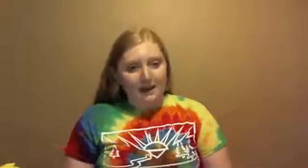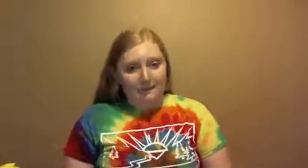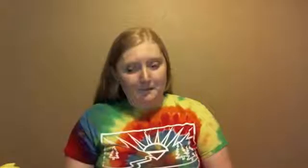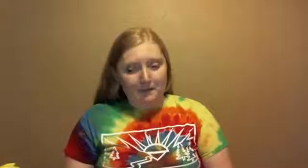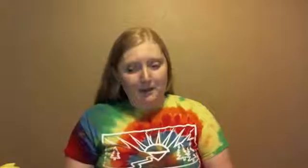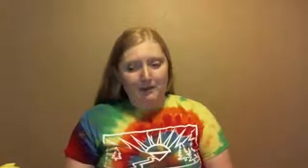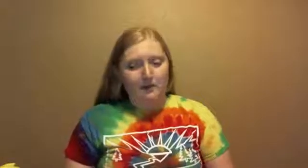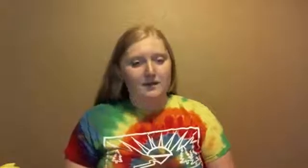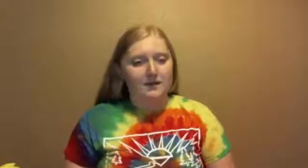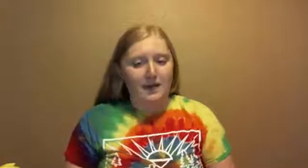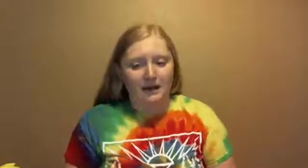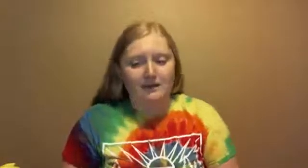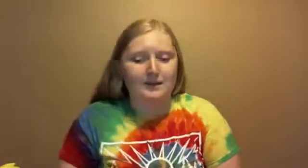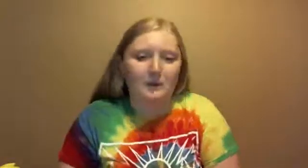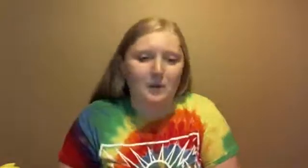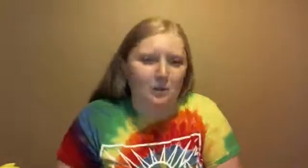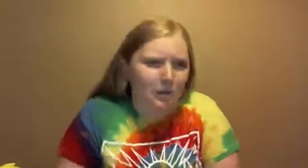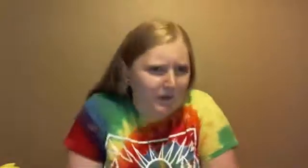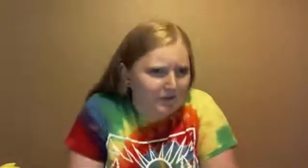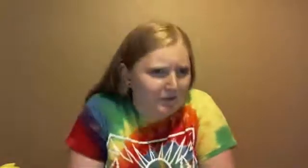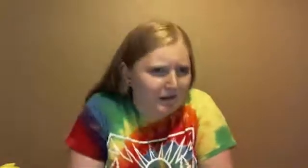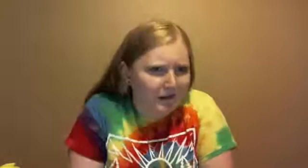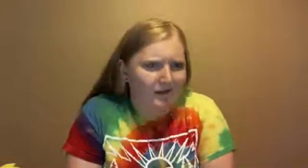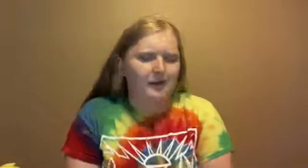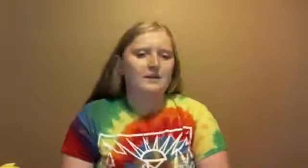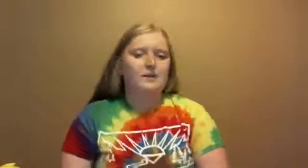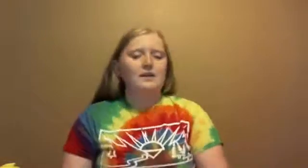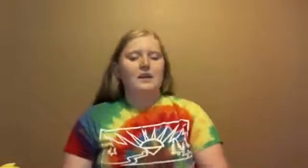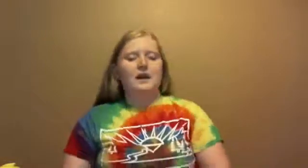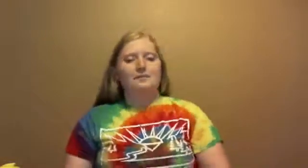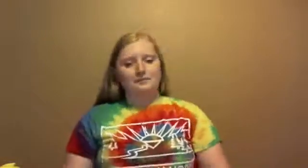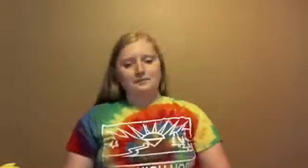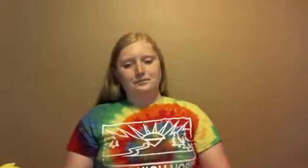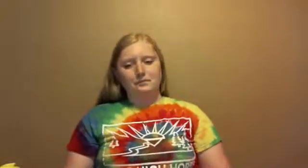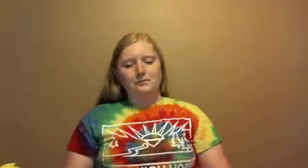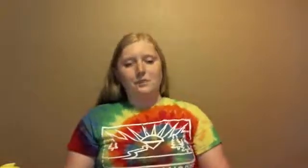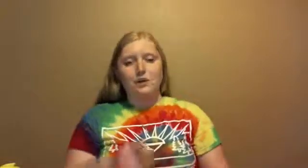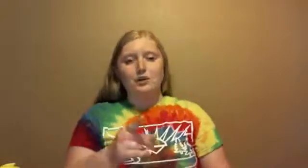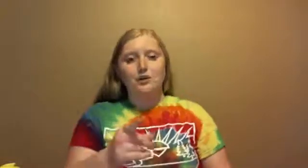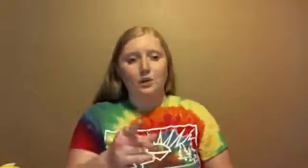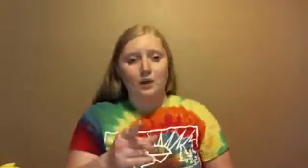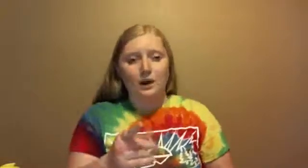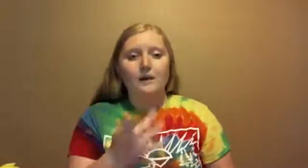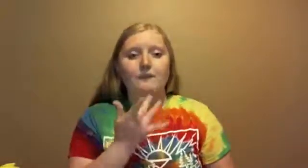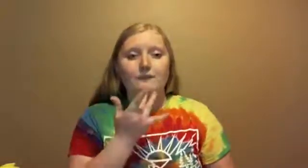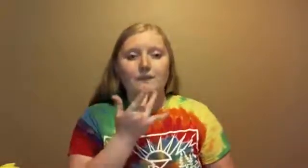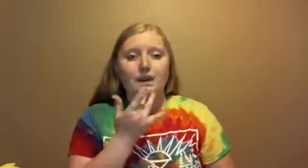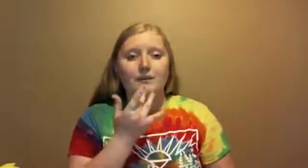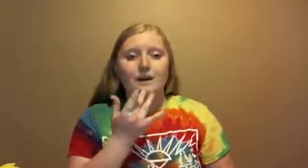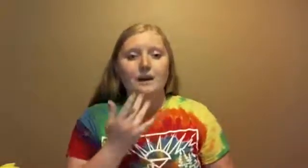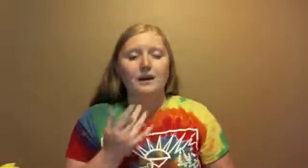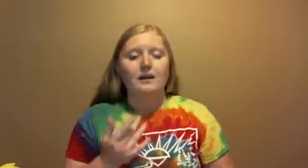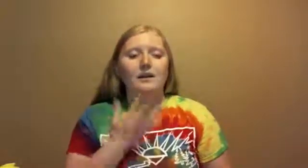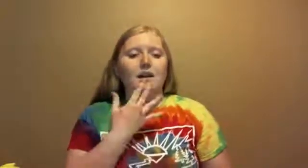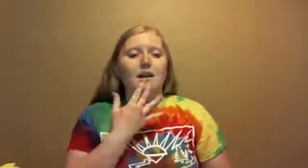then if you just ask someone what their favorite color is, you would say, your favorite